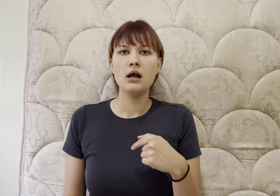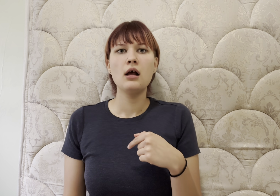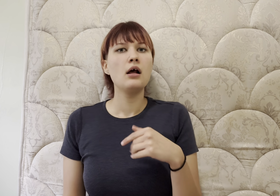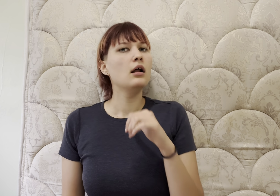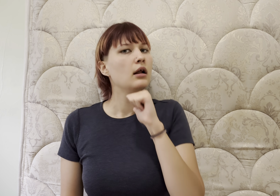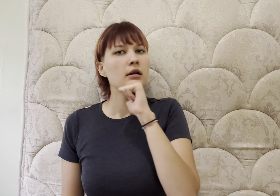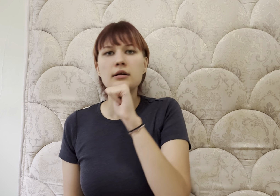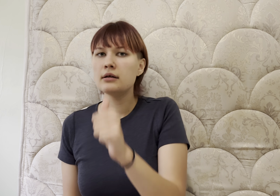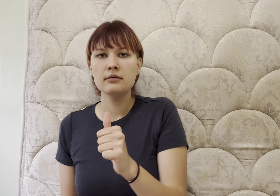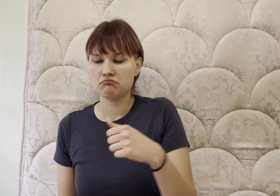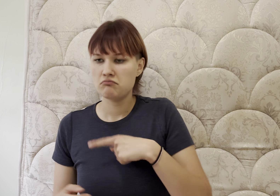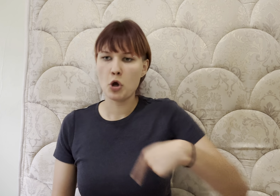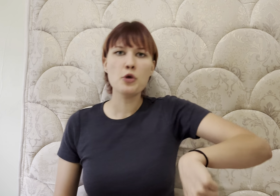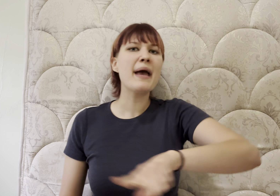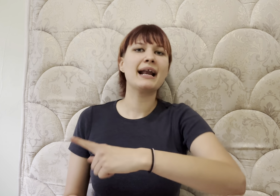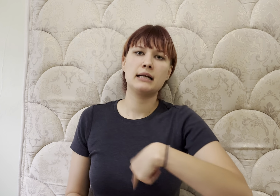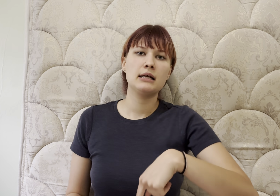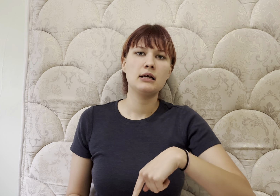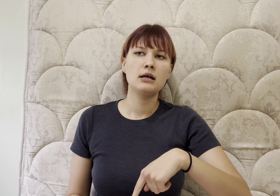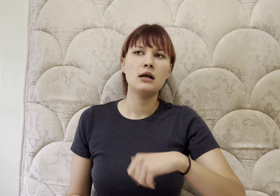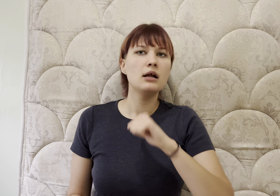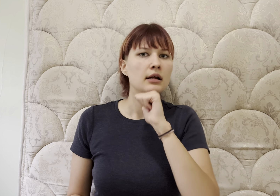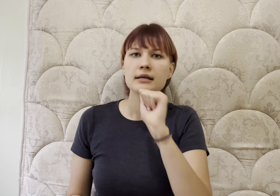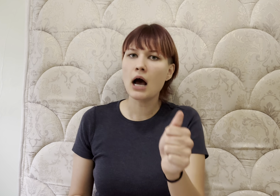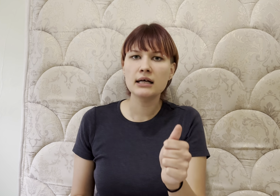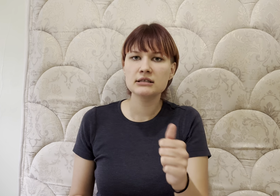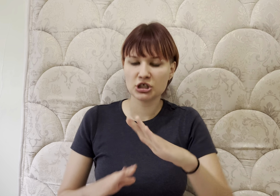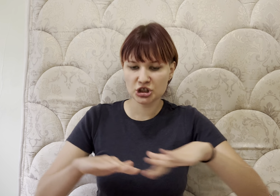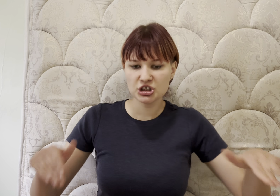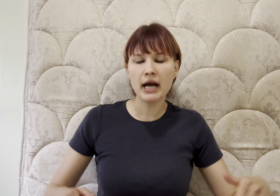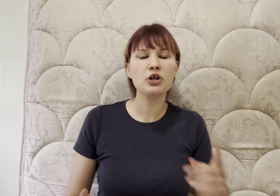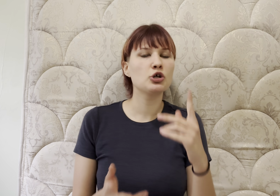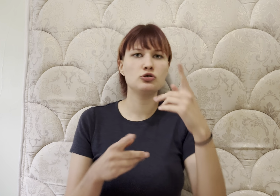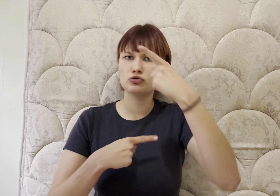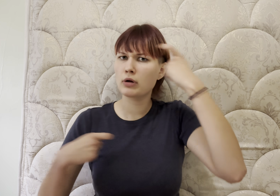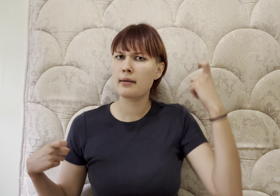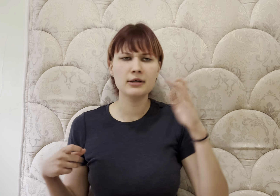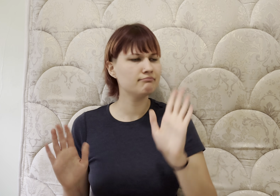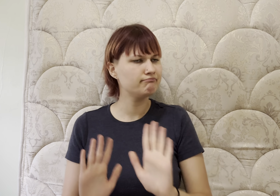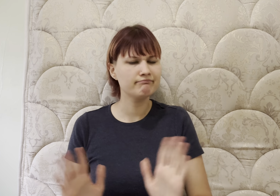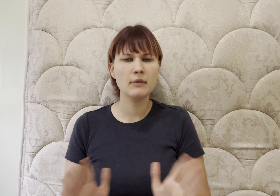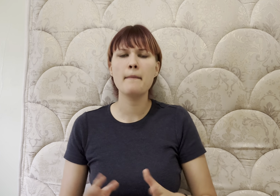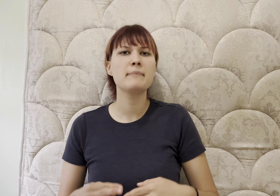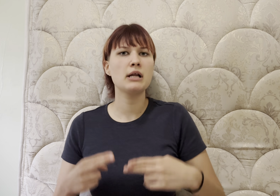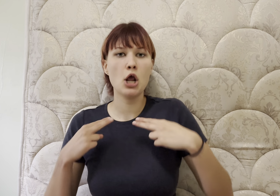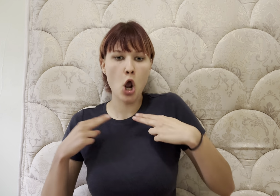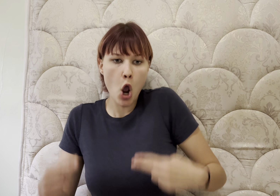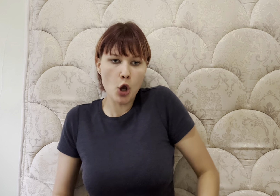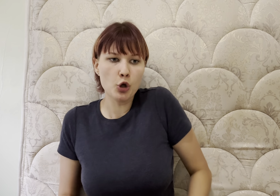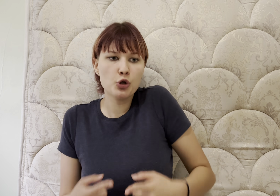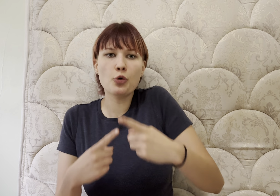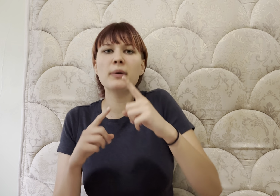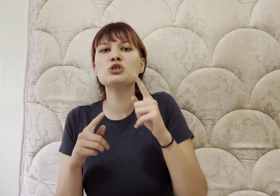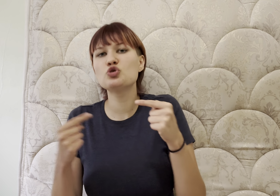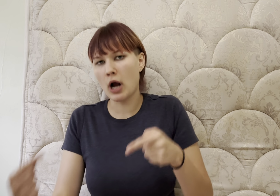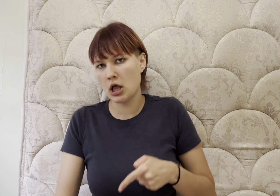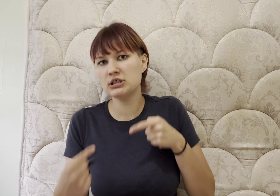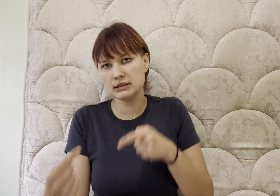current situations and current struggles. The assumption in humanist psychology is that we all have this need,